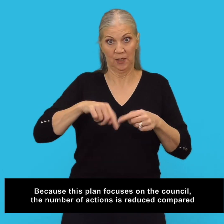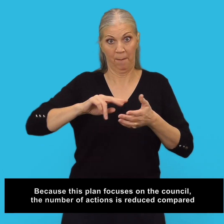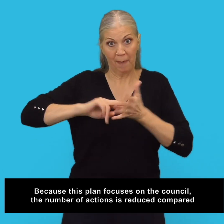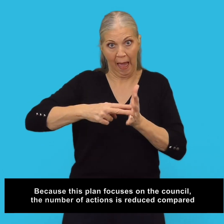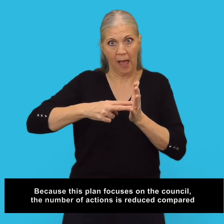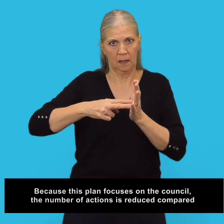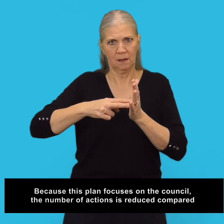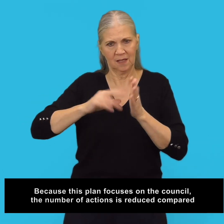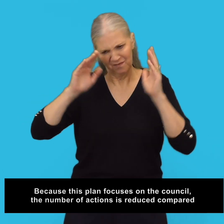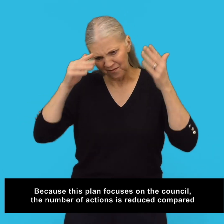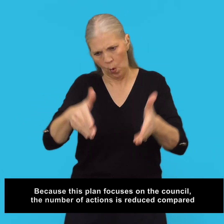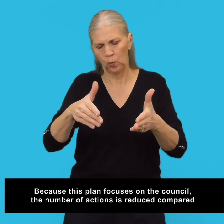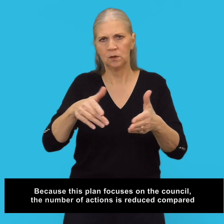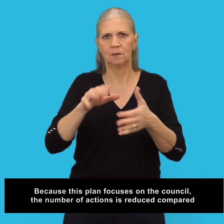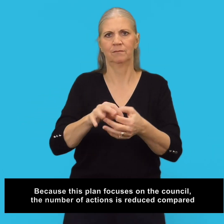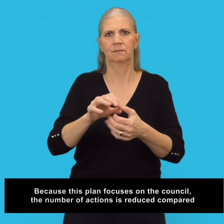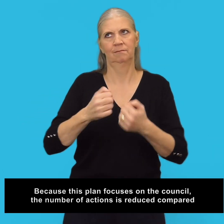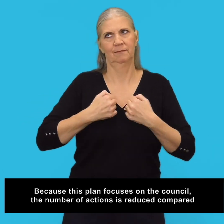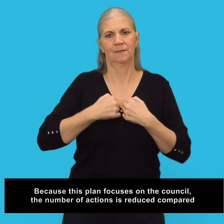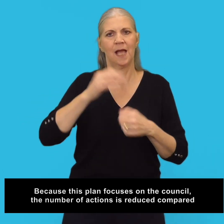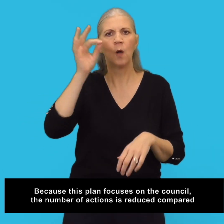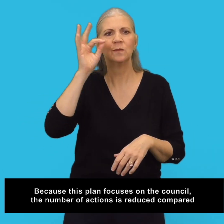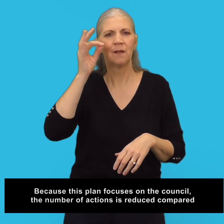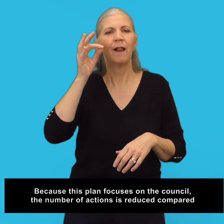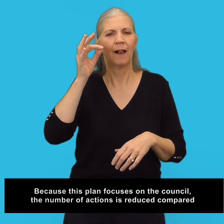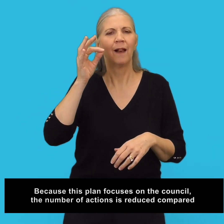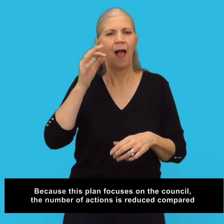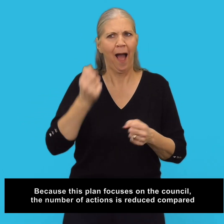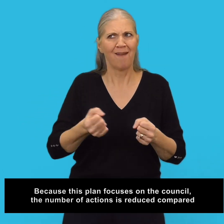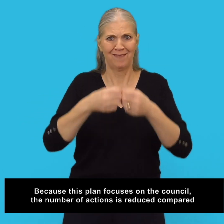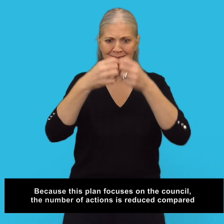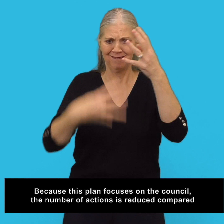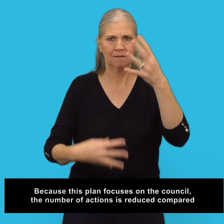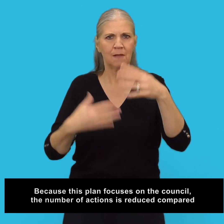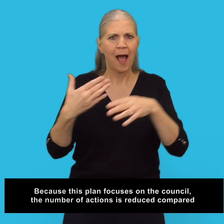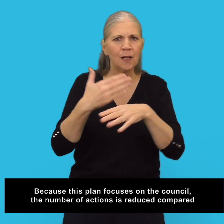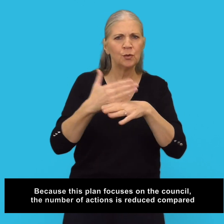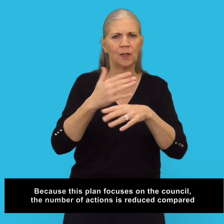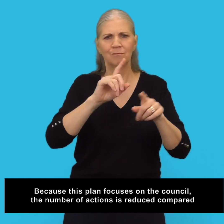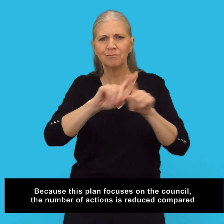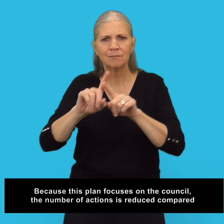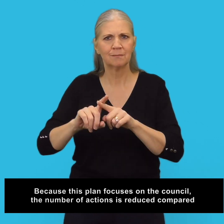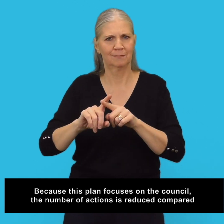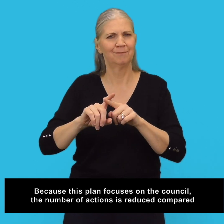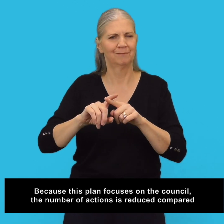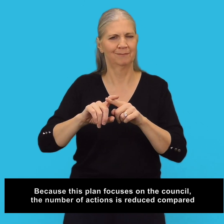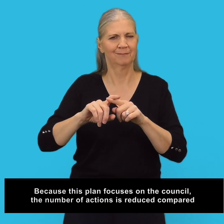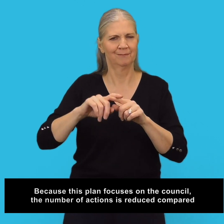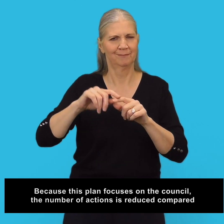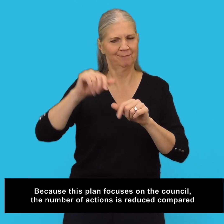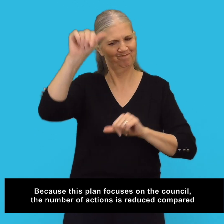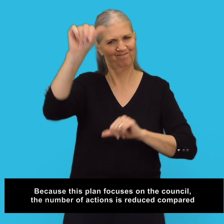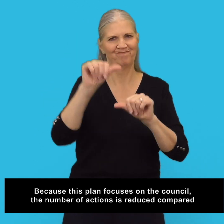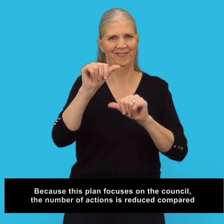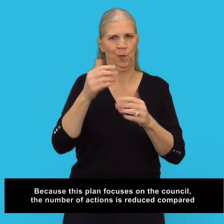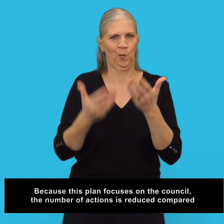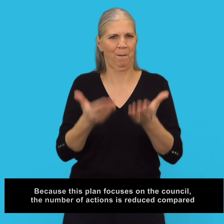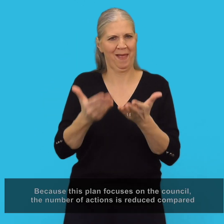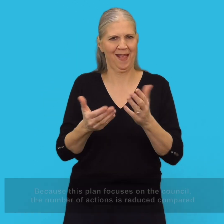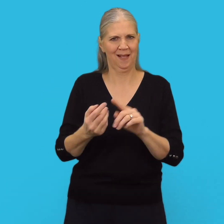Because this plan focuses on the Council, the number of actions is reduced compared to the previous plan.